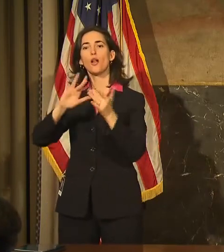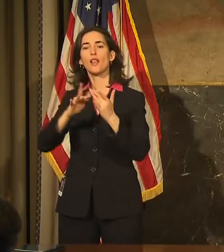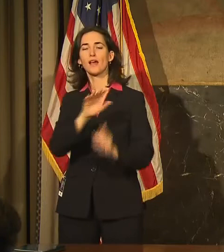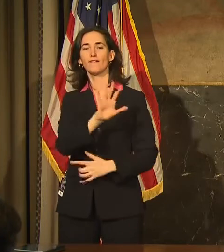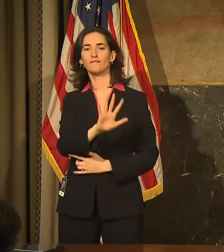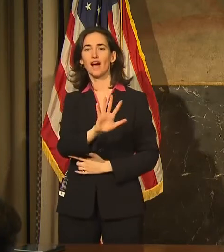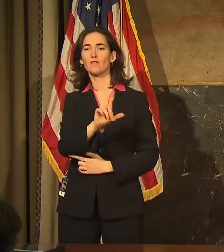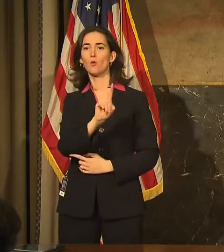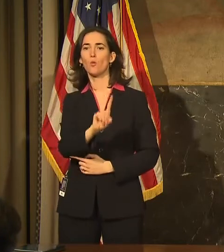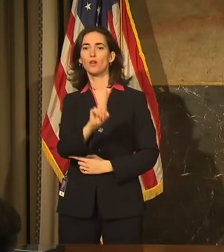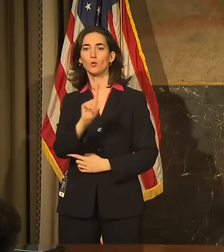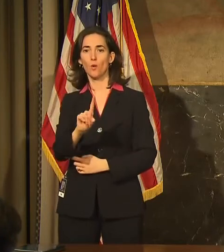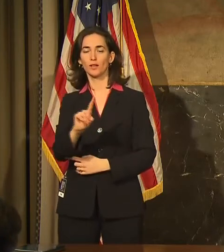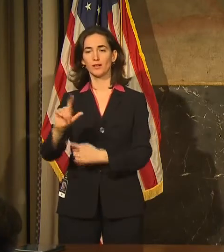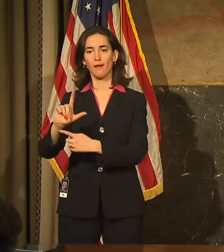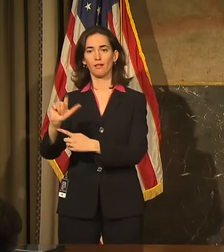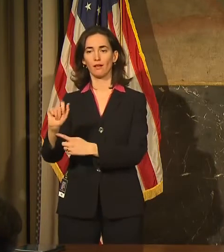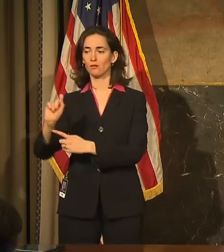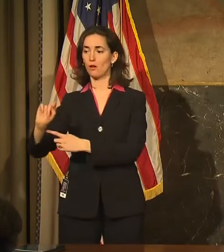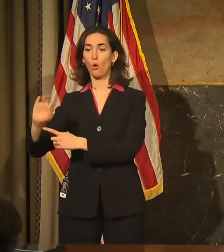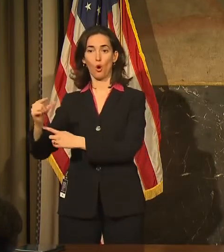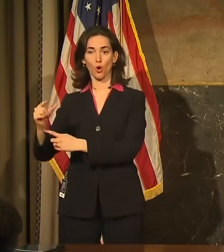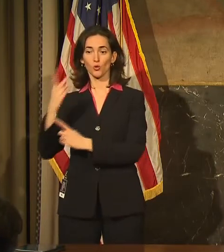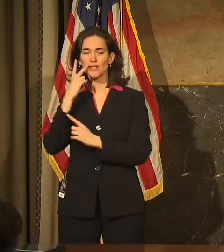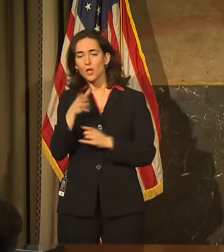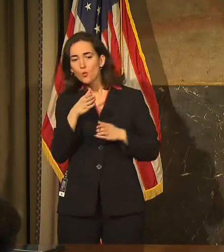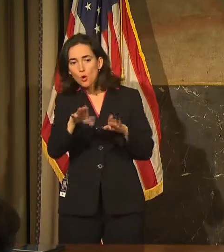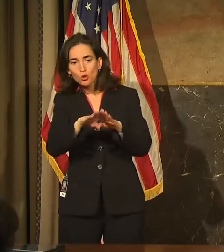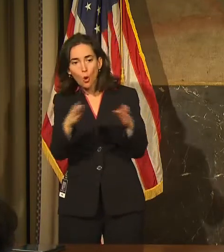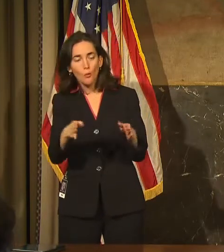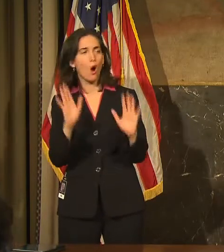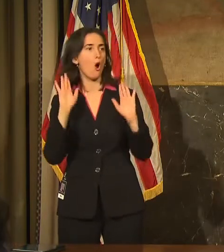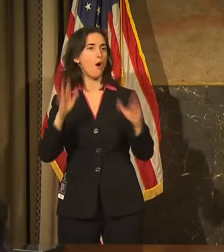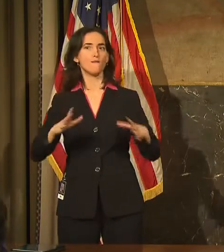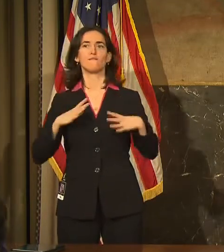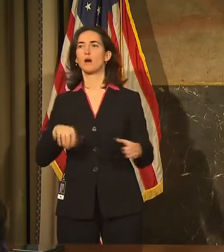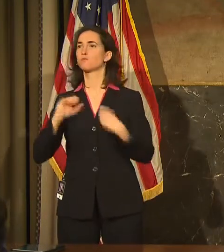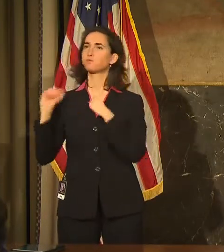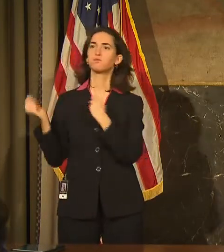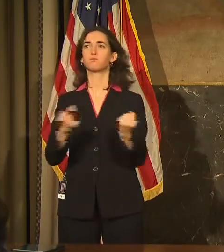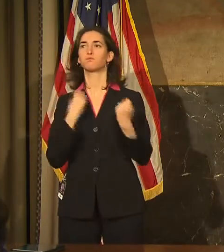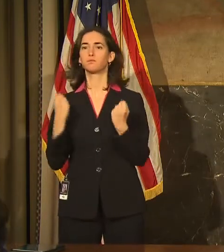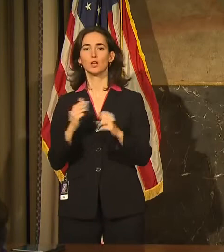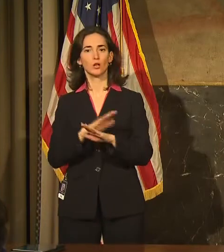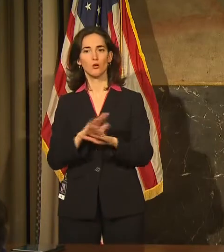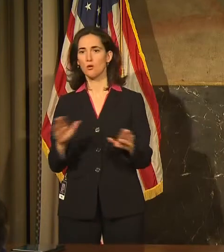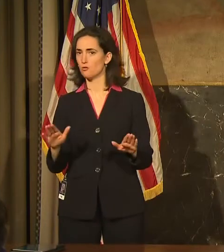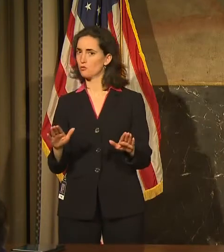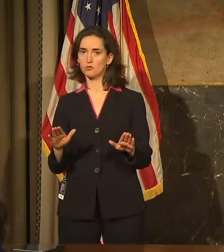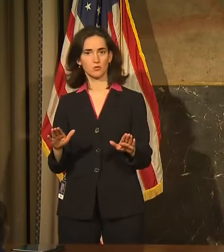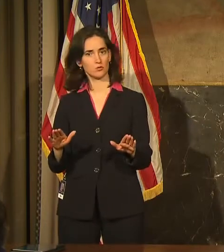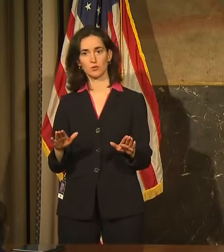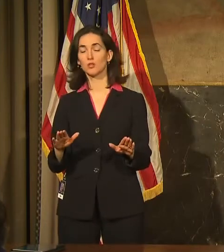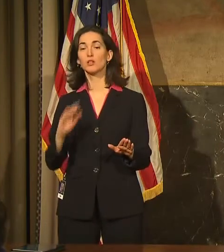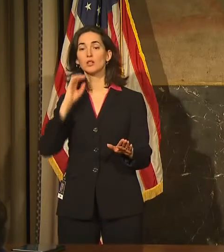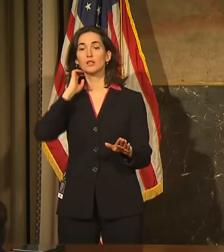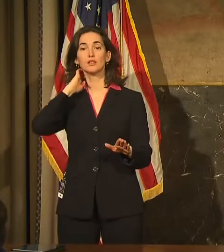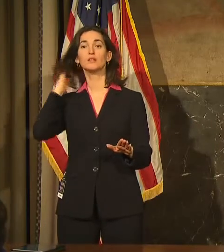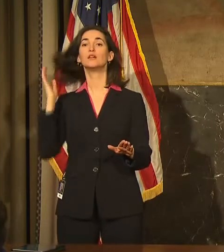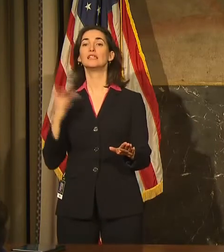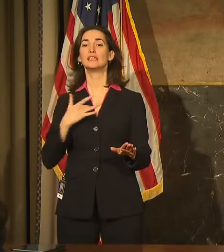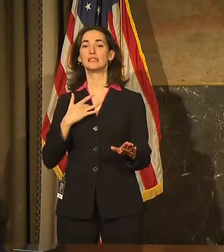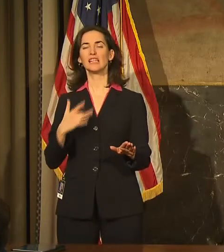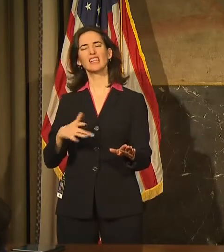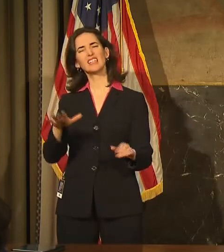you see that a road is open, that doesn't mean that you should be out and about. For the most part, in